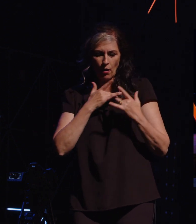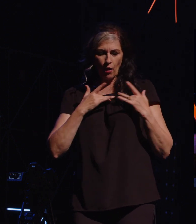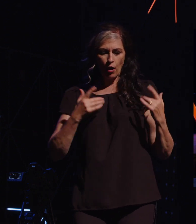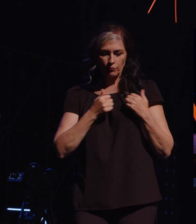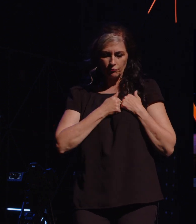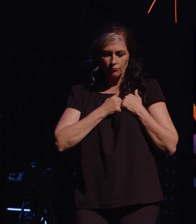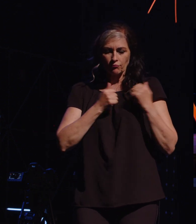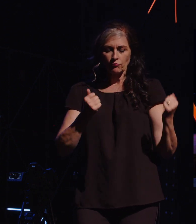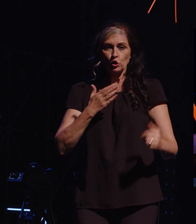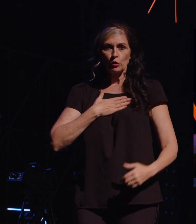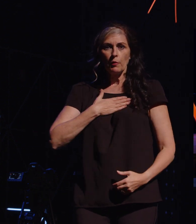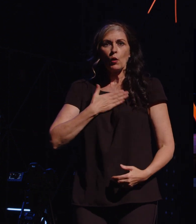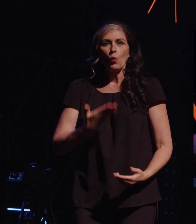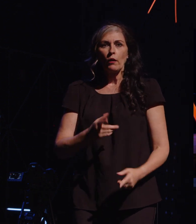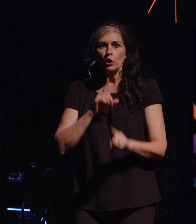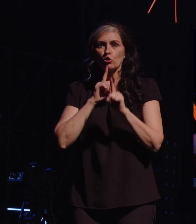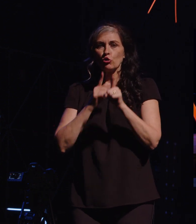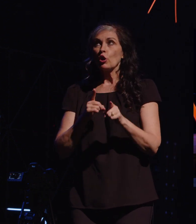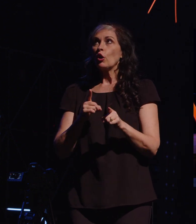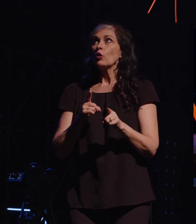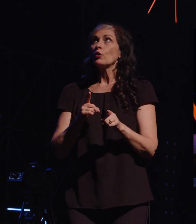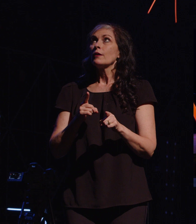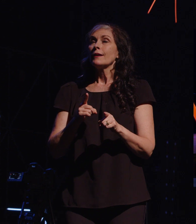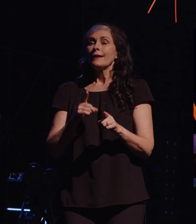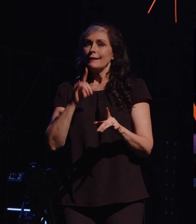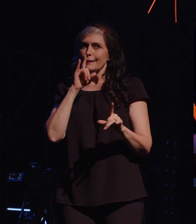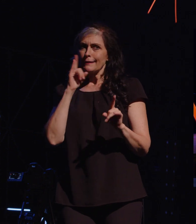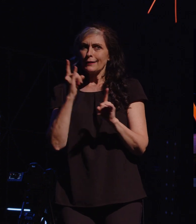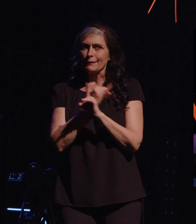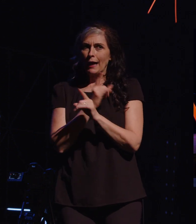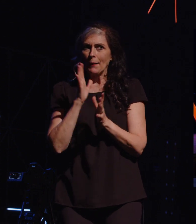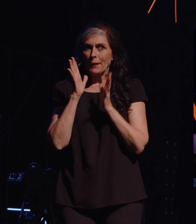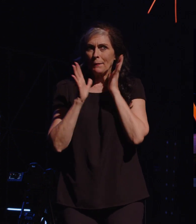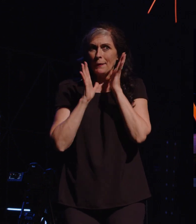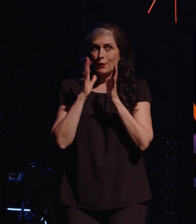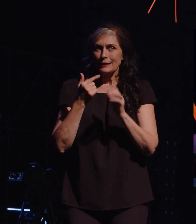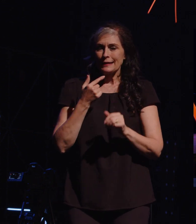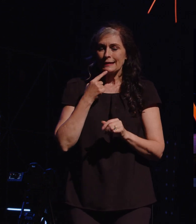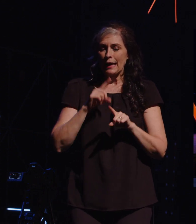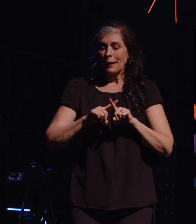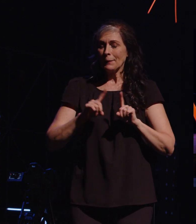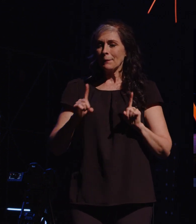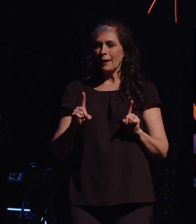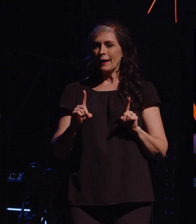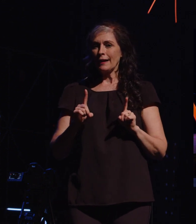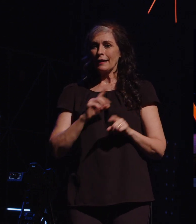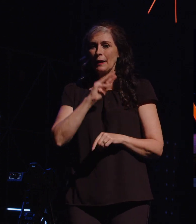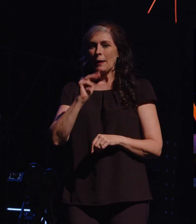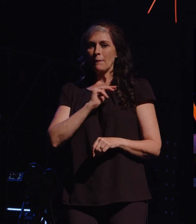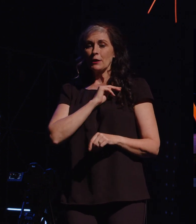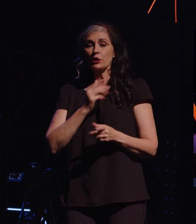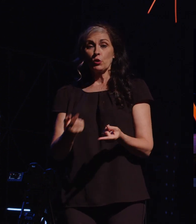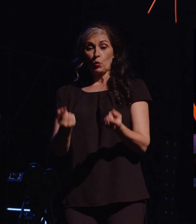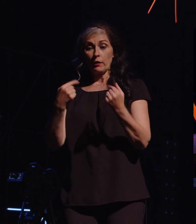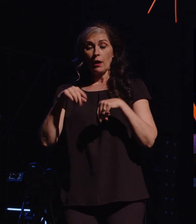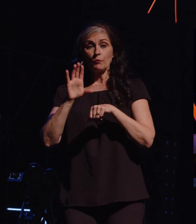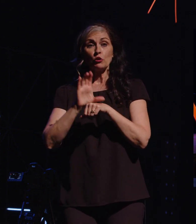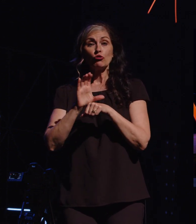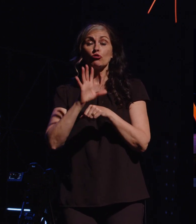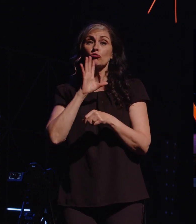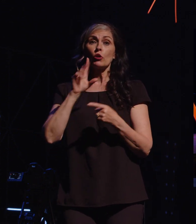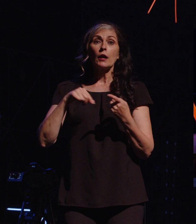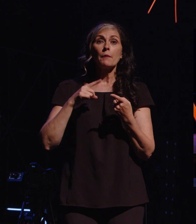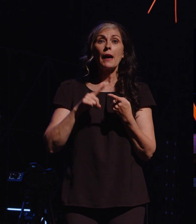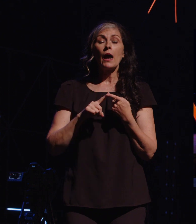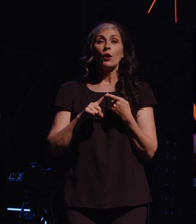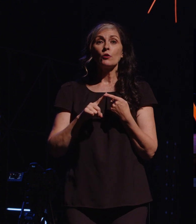to go. Actually, it's a little ironic, and I'm embarrassed to say it, but missionaries used to come to church and talk